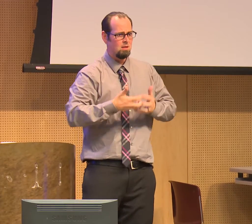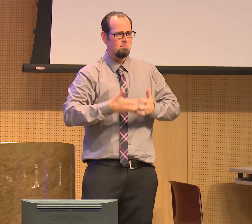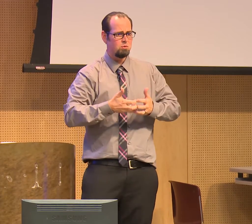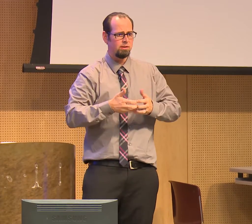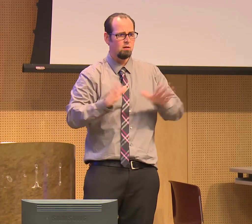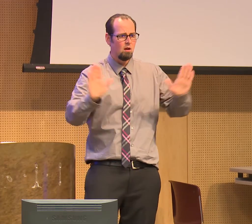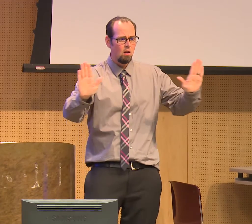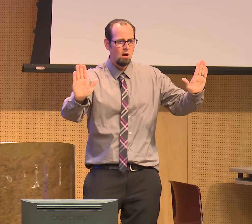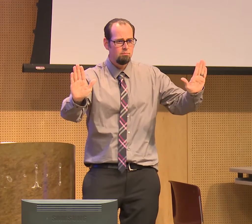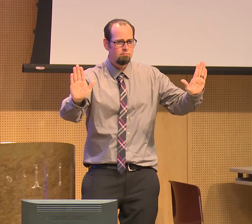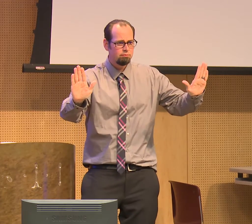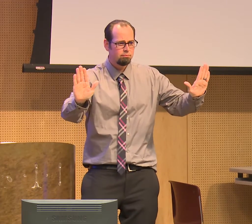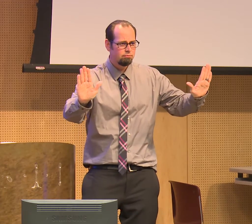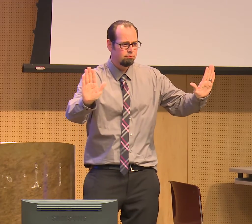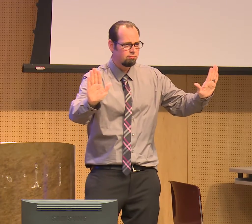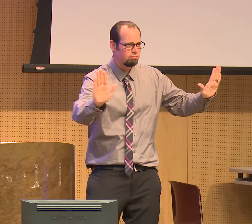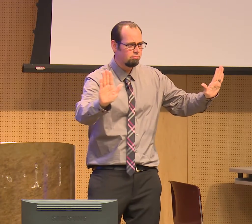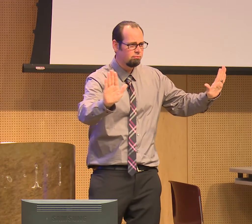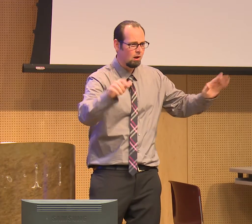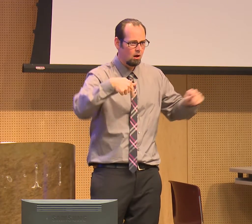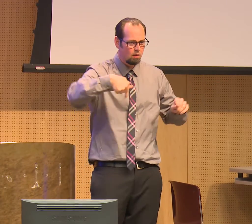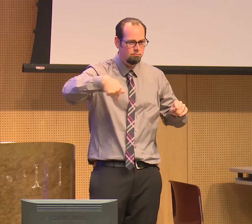And that's kind of how machines ran too. They had a